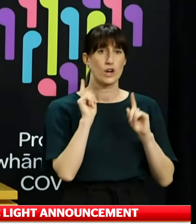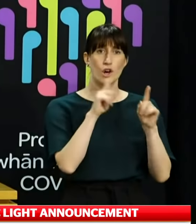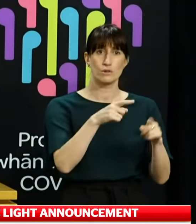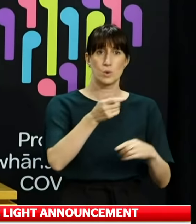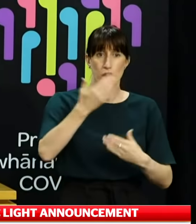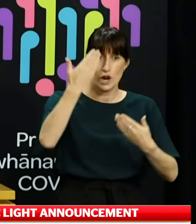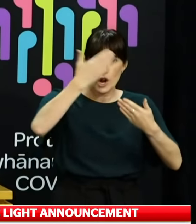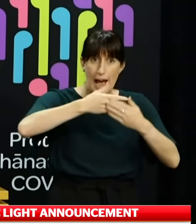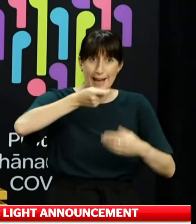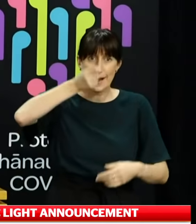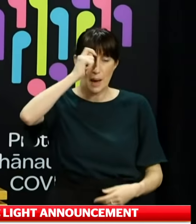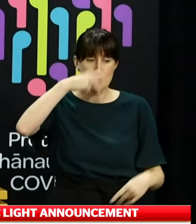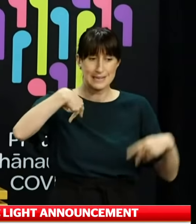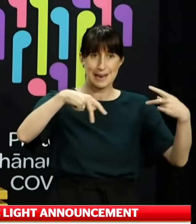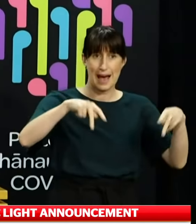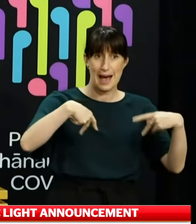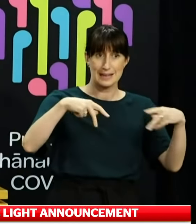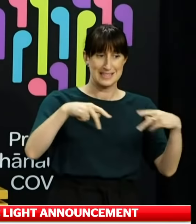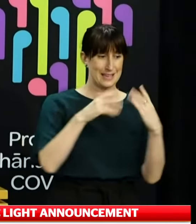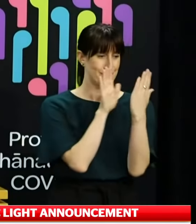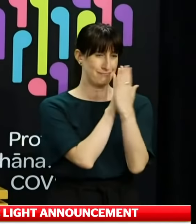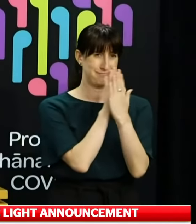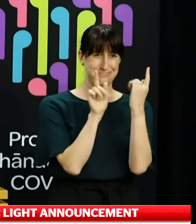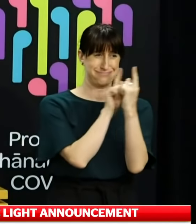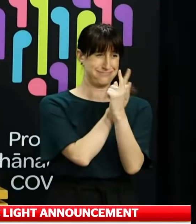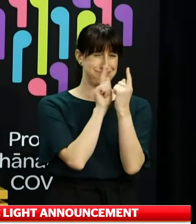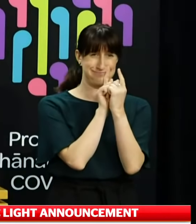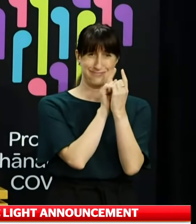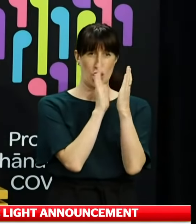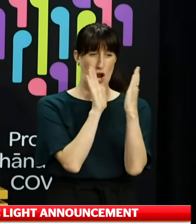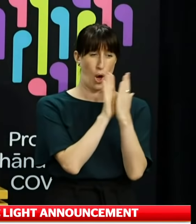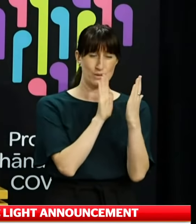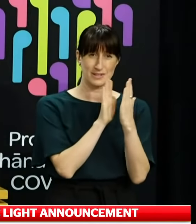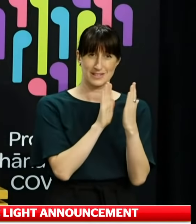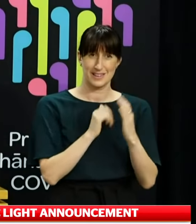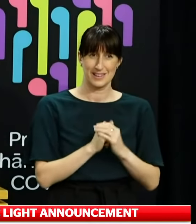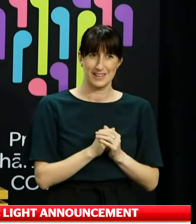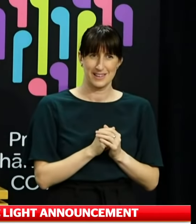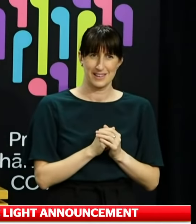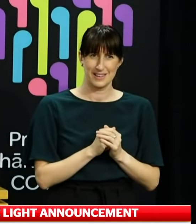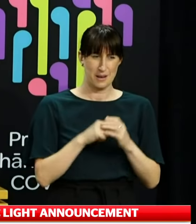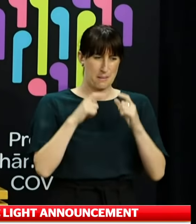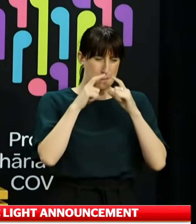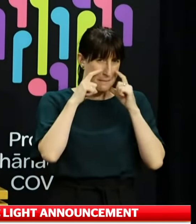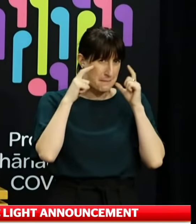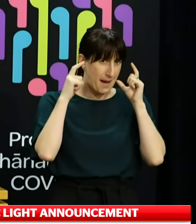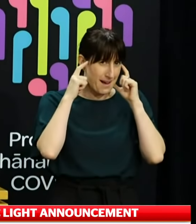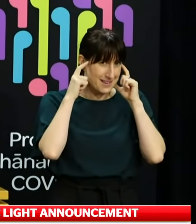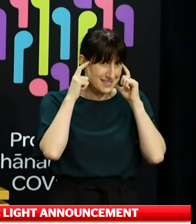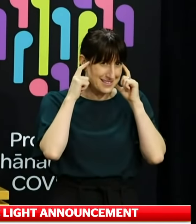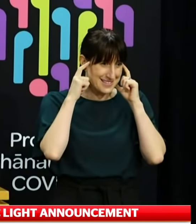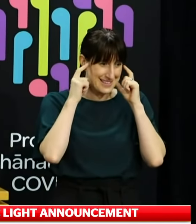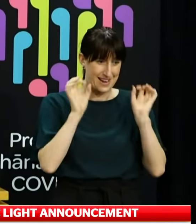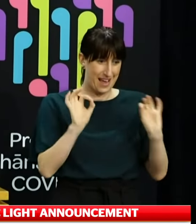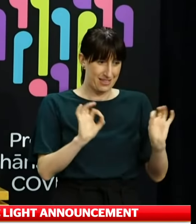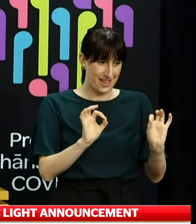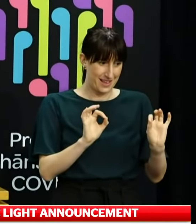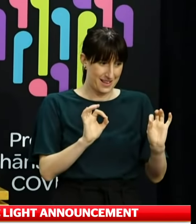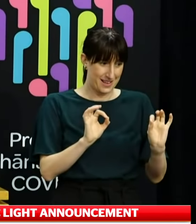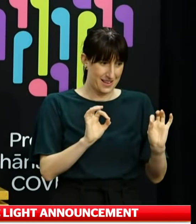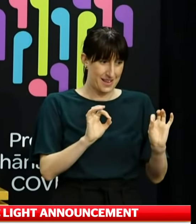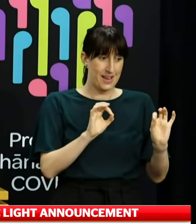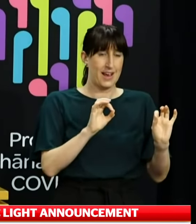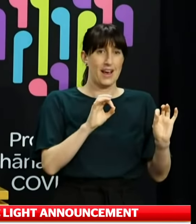people within this close to each other, does it make sense to keep masks in when you're going shopping at the